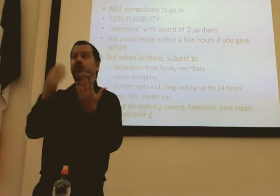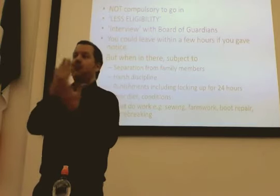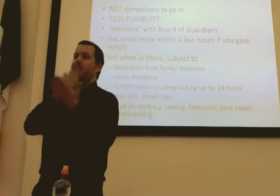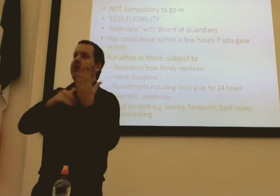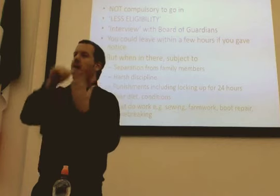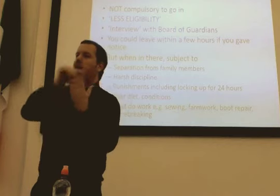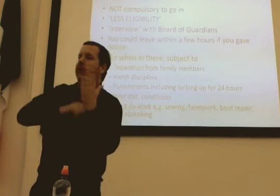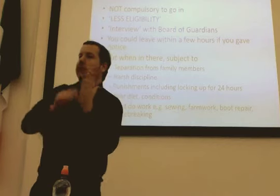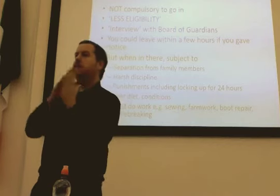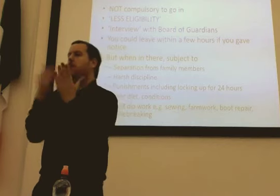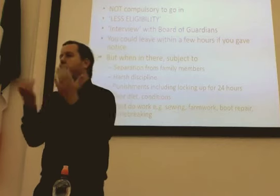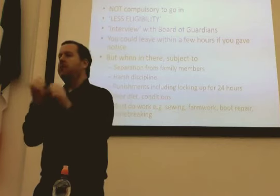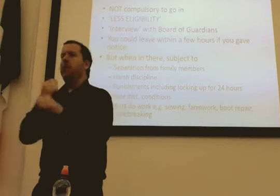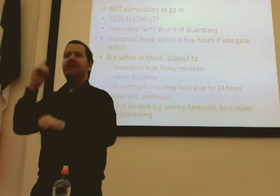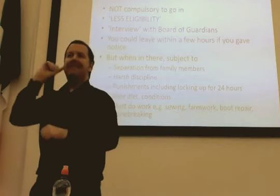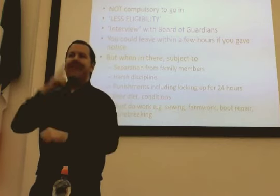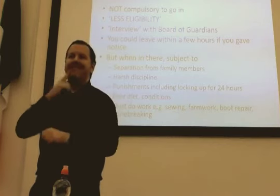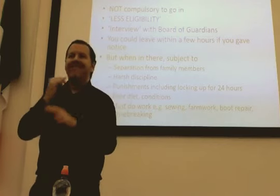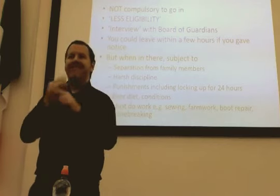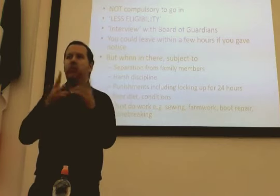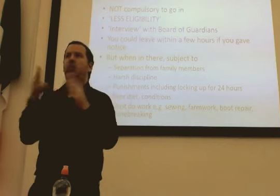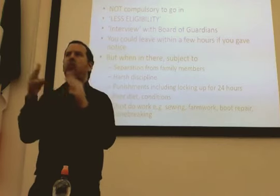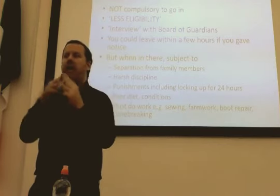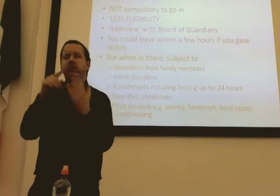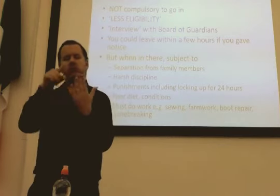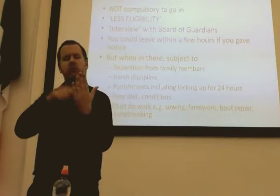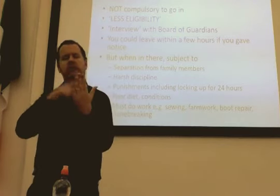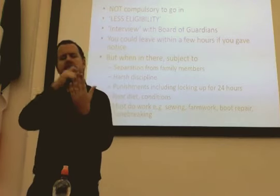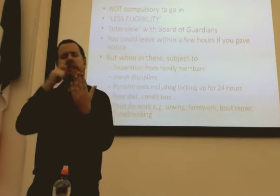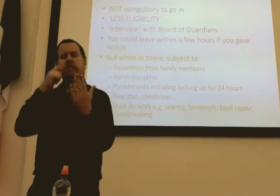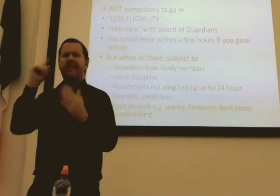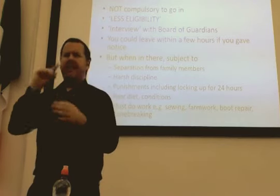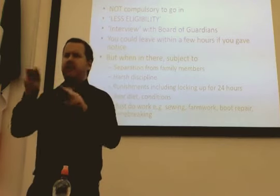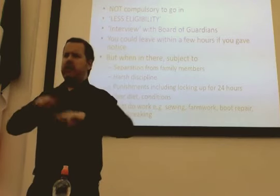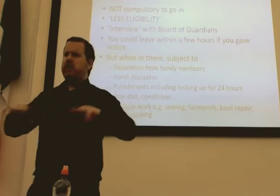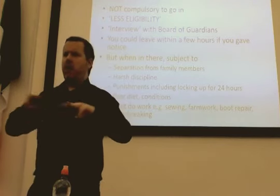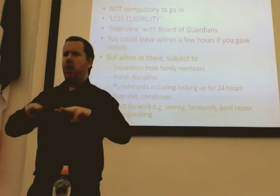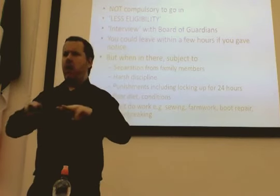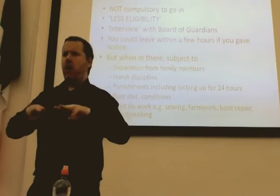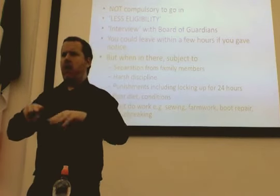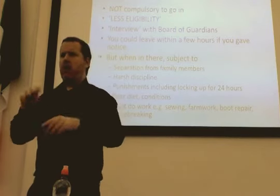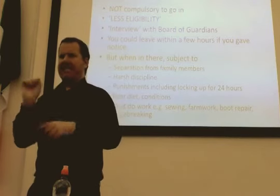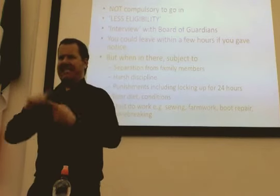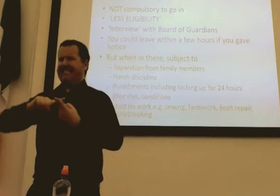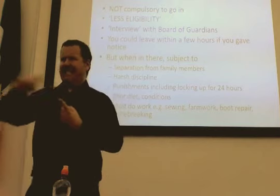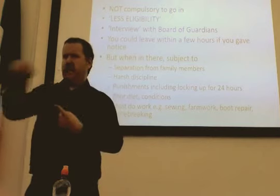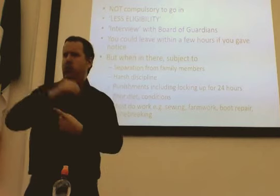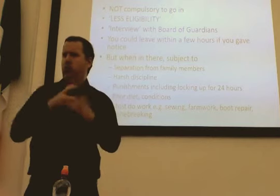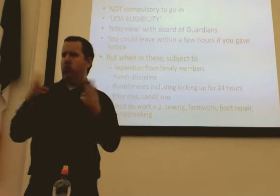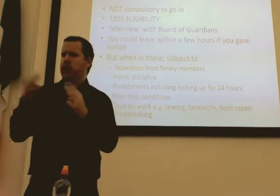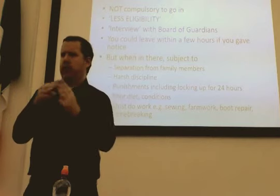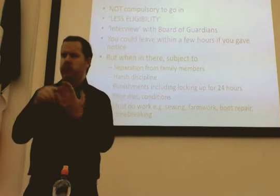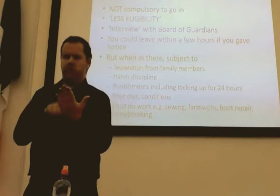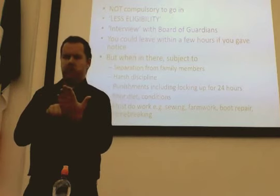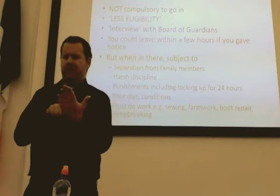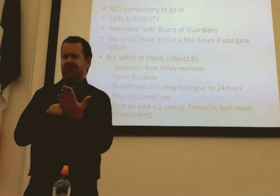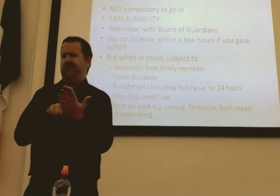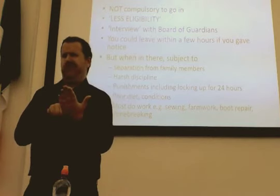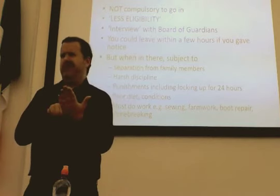in. I would read some articles and books and they'd say about deaf people in the workhouse, and they said deaf people were sent